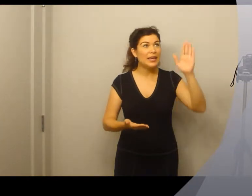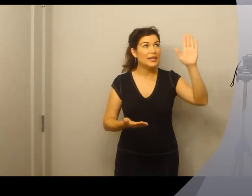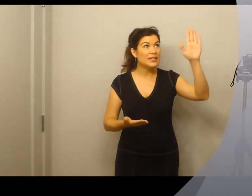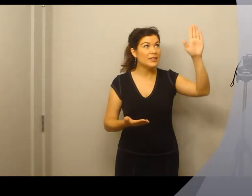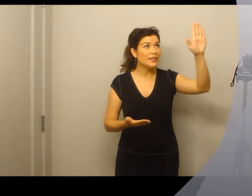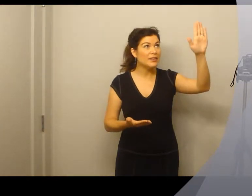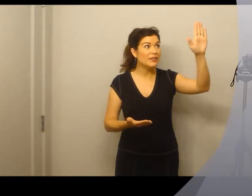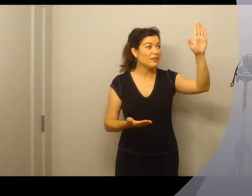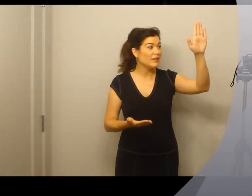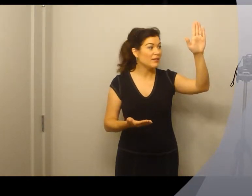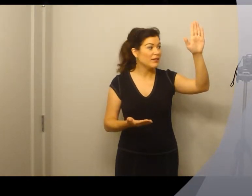his